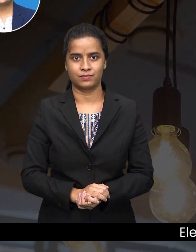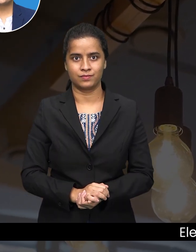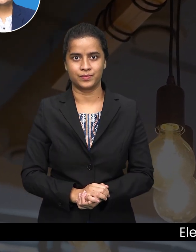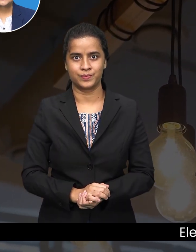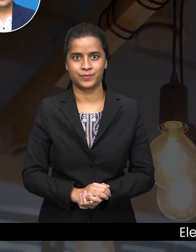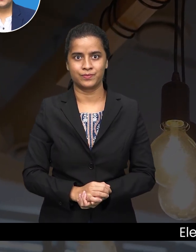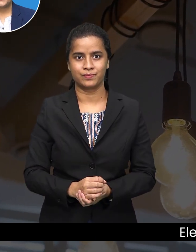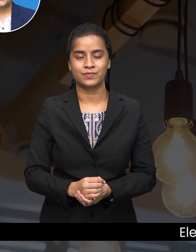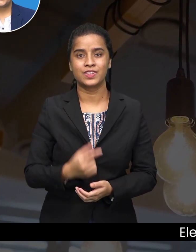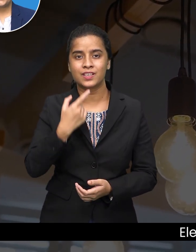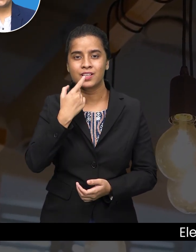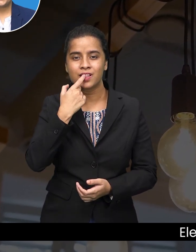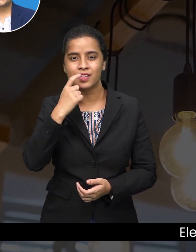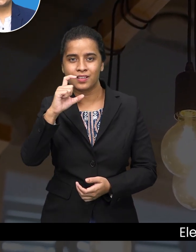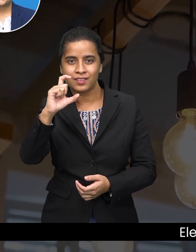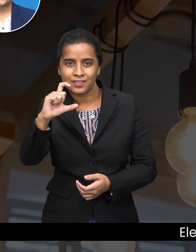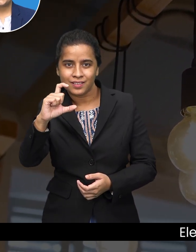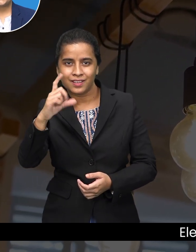electric cell,